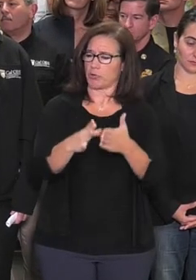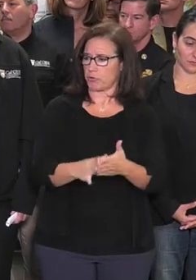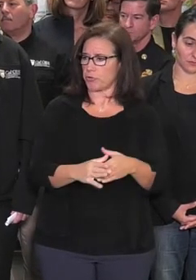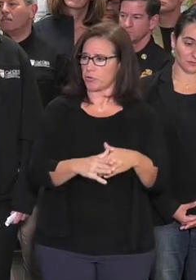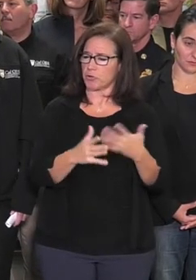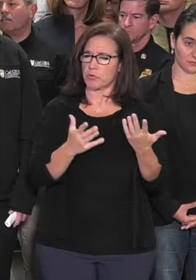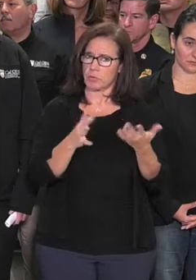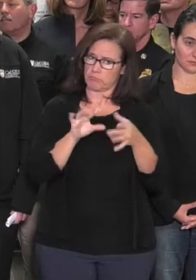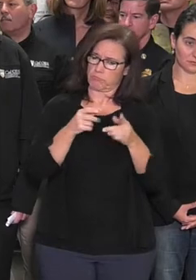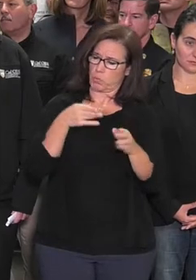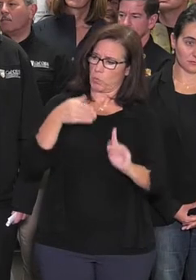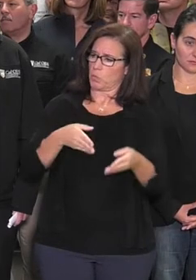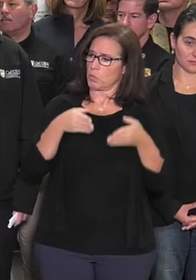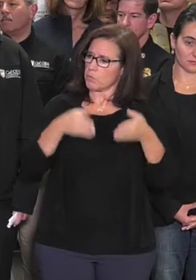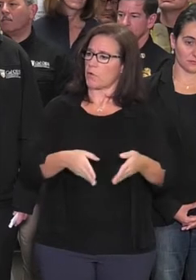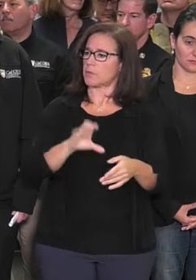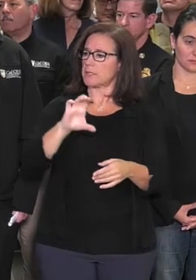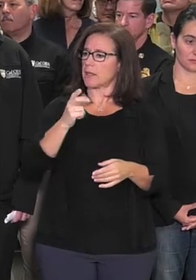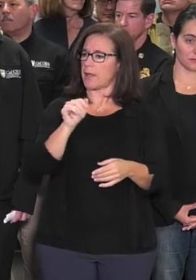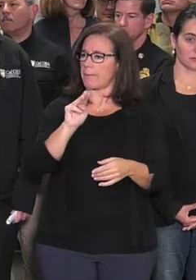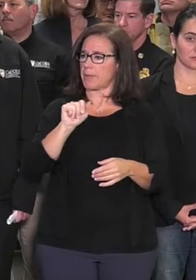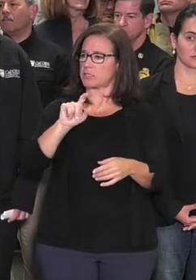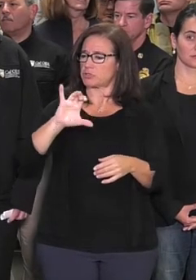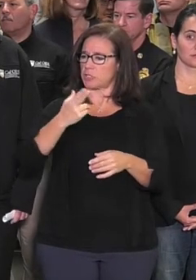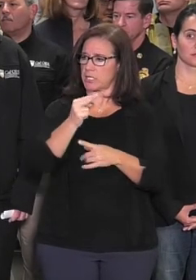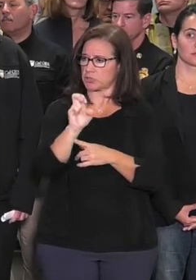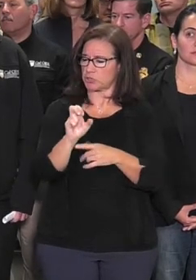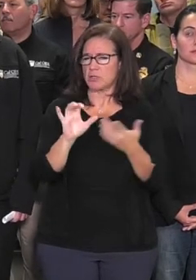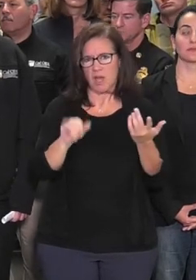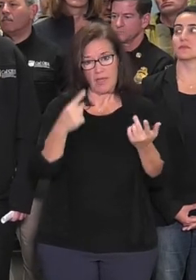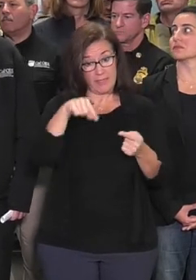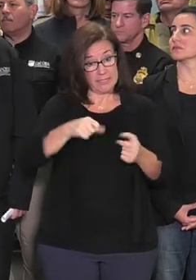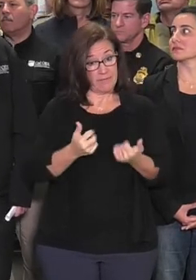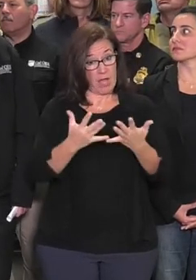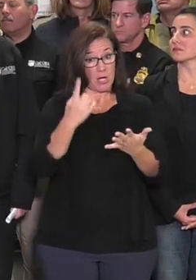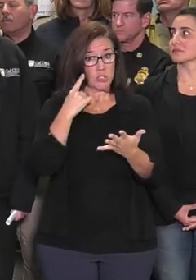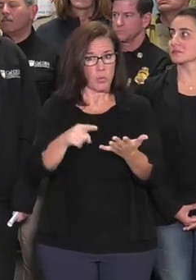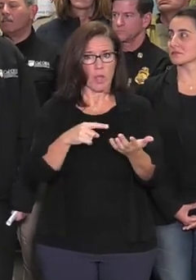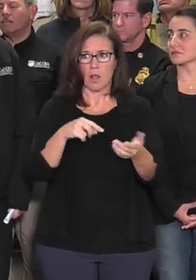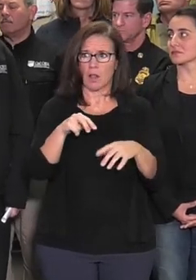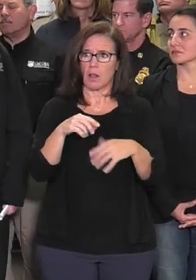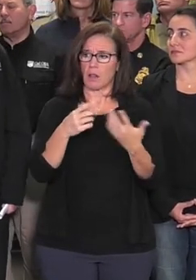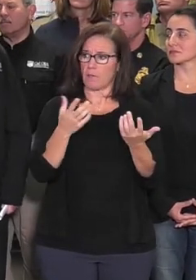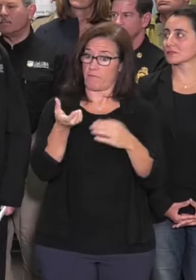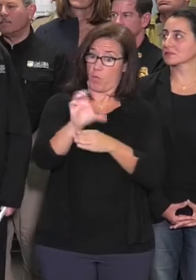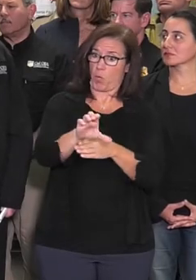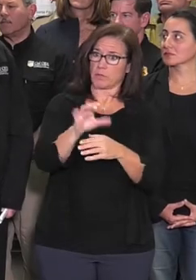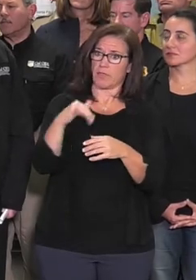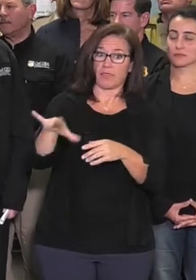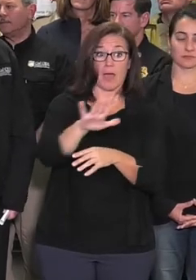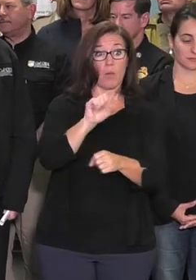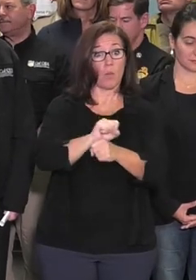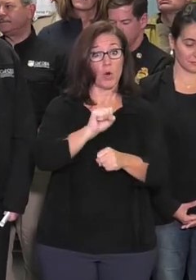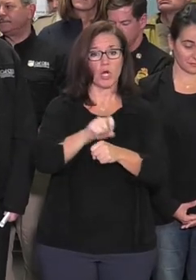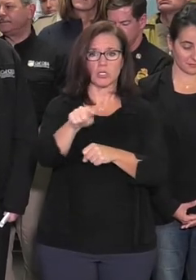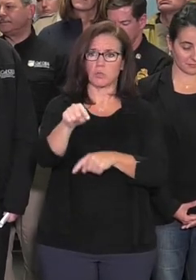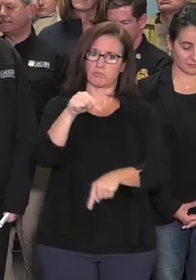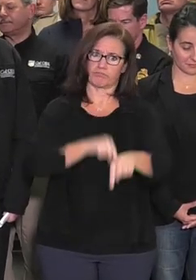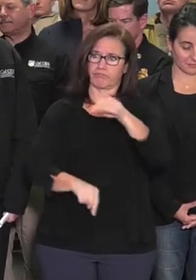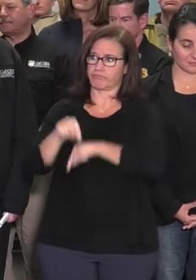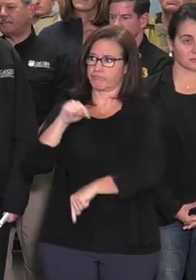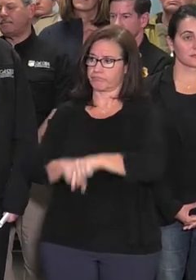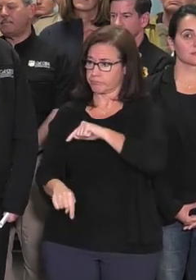any sense how much these fires are going to set back those efforts now? Well, they're putting a lot